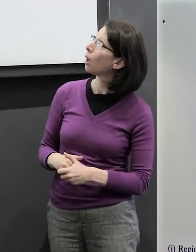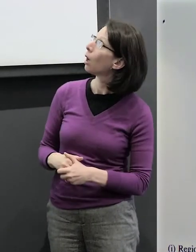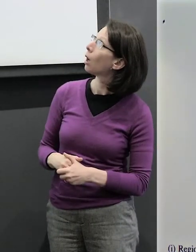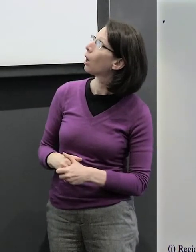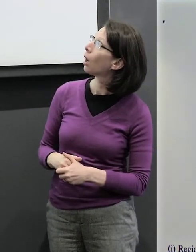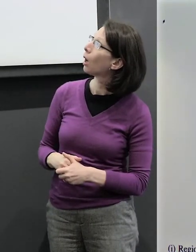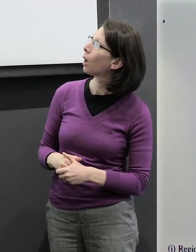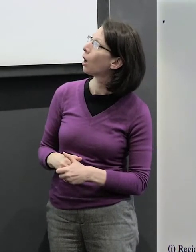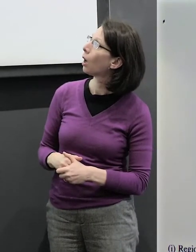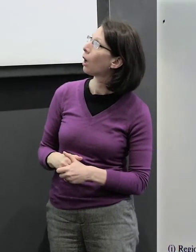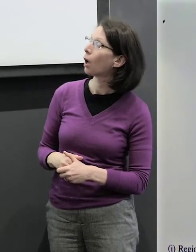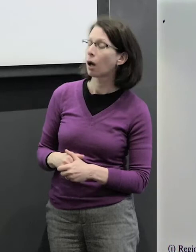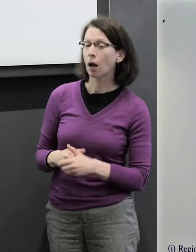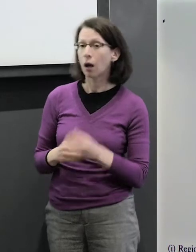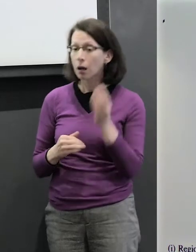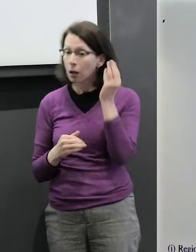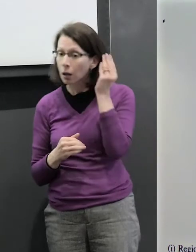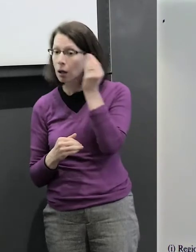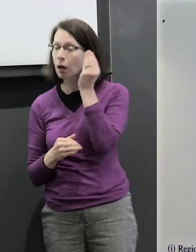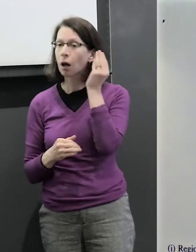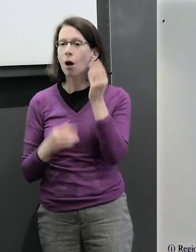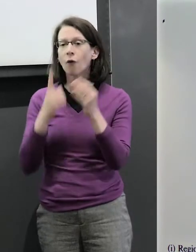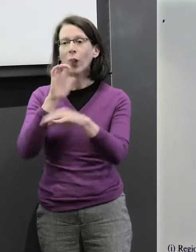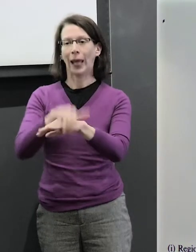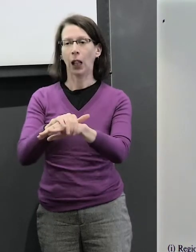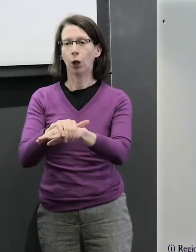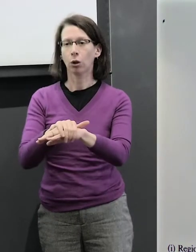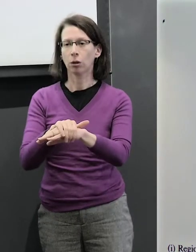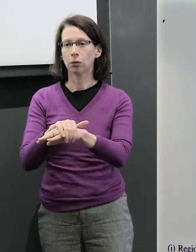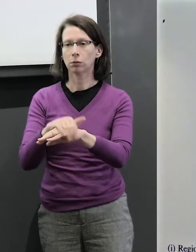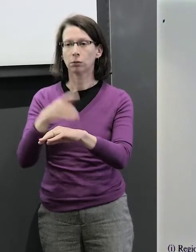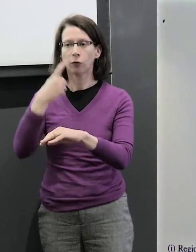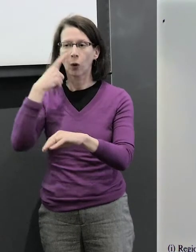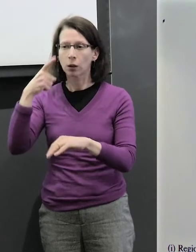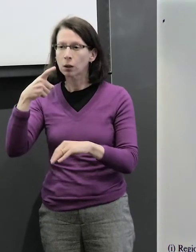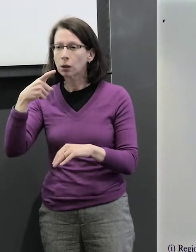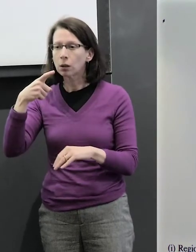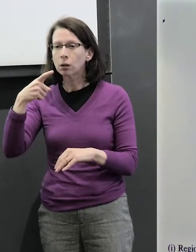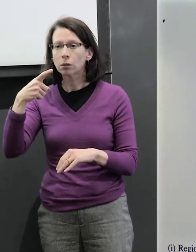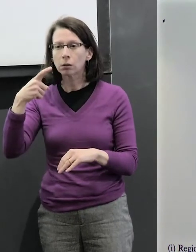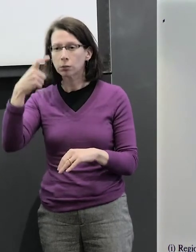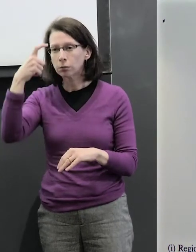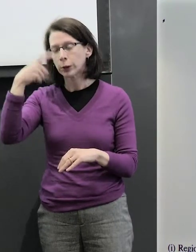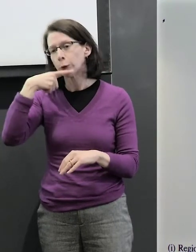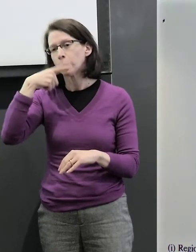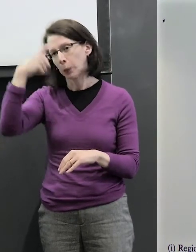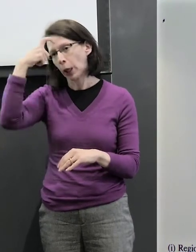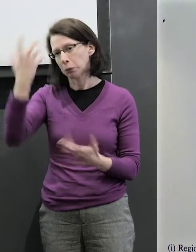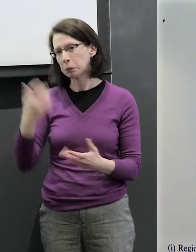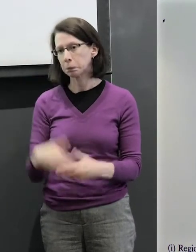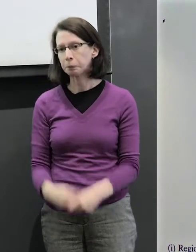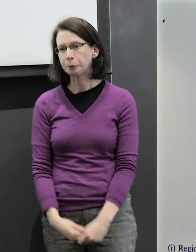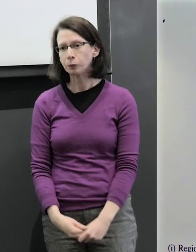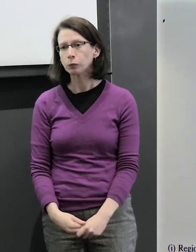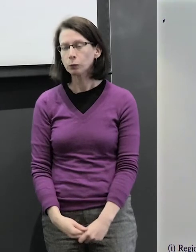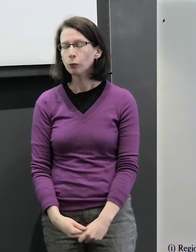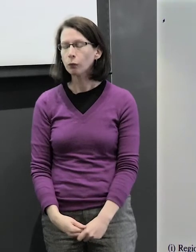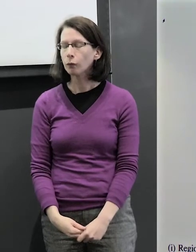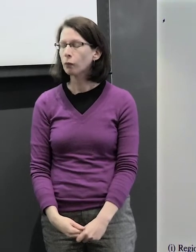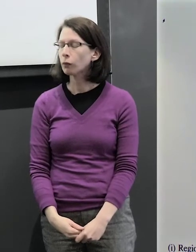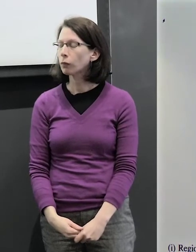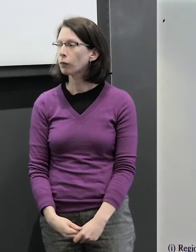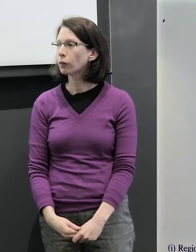areas that are specifically activated by English in the brain of a